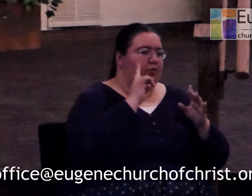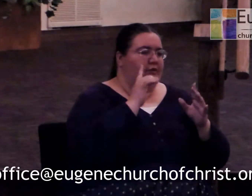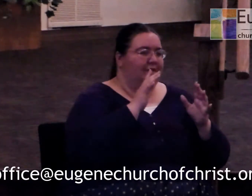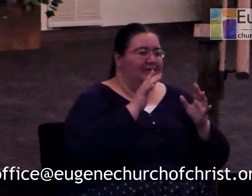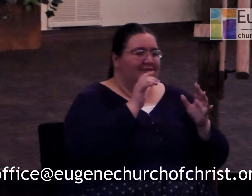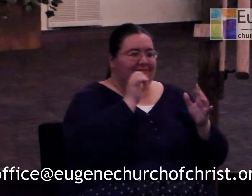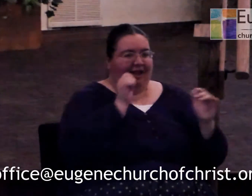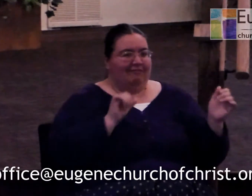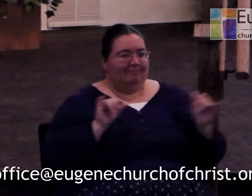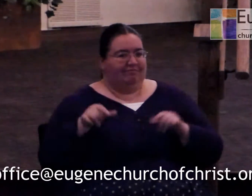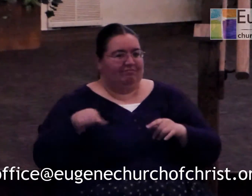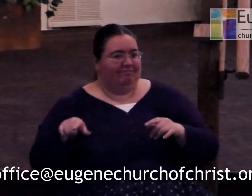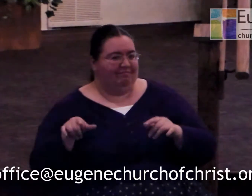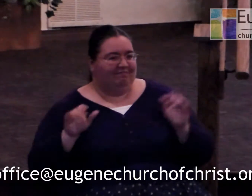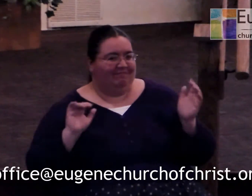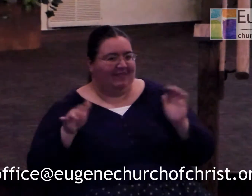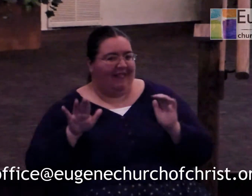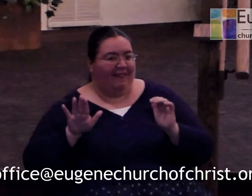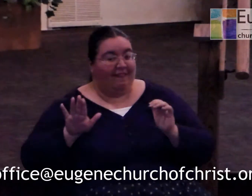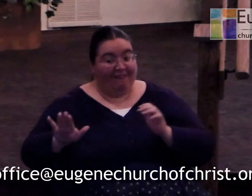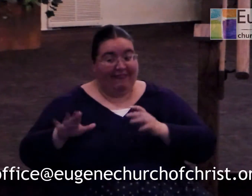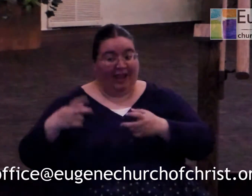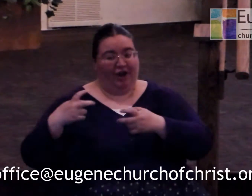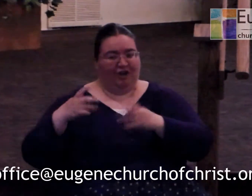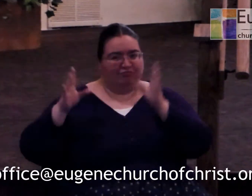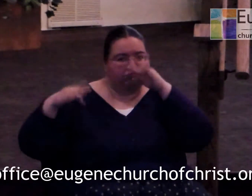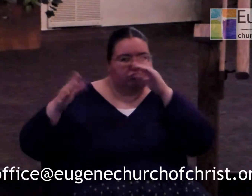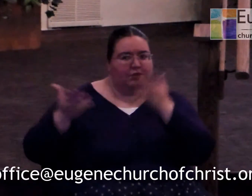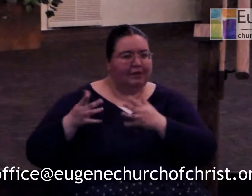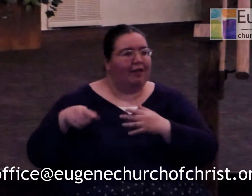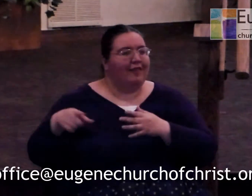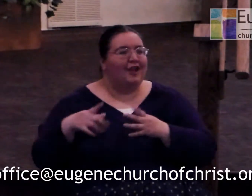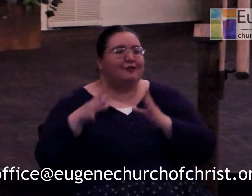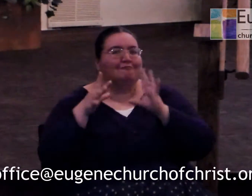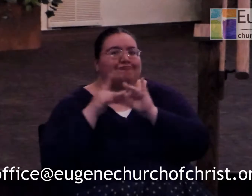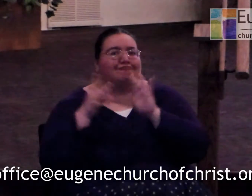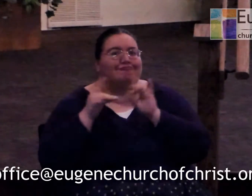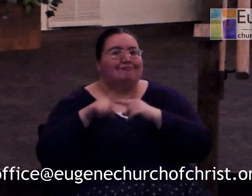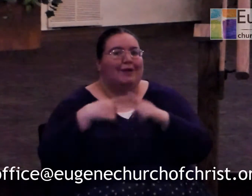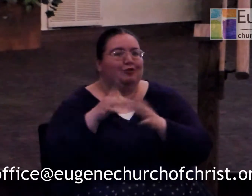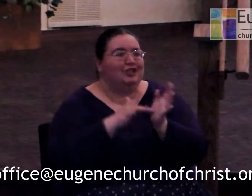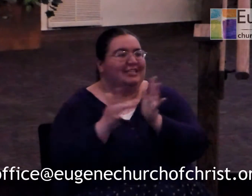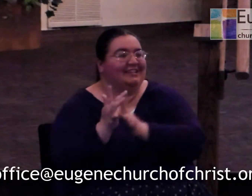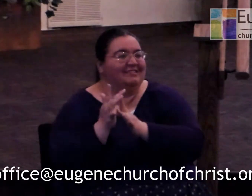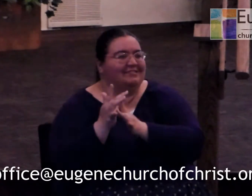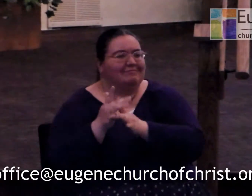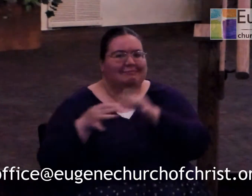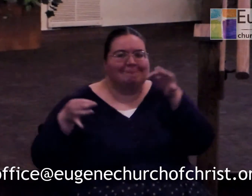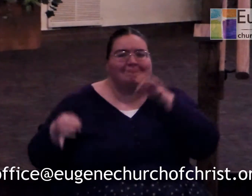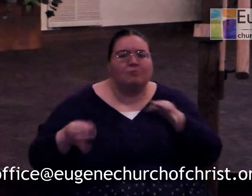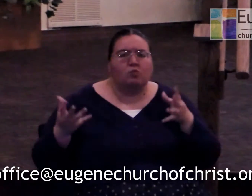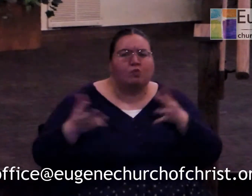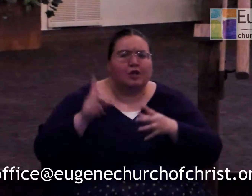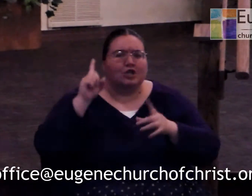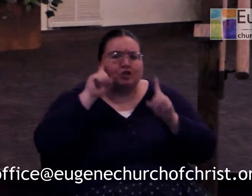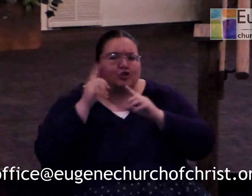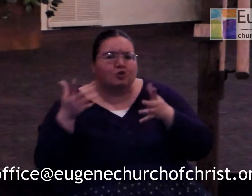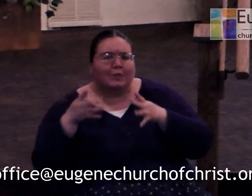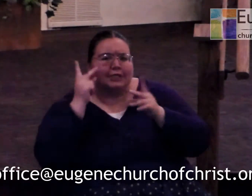about Jesus. They keep talking about the story, they keep talking about the things that they have heard, the things that they have seen, and it is such an incredible